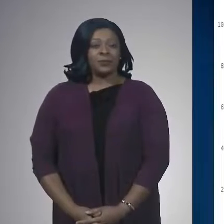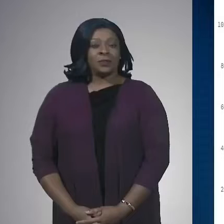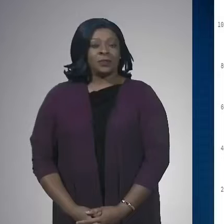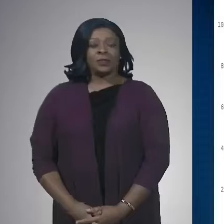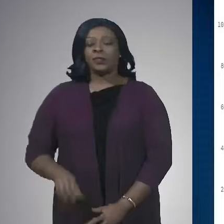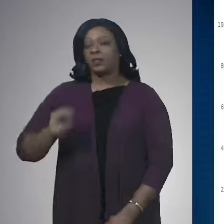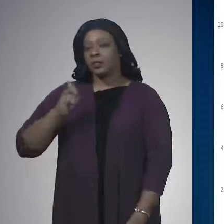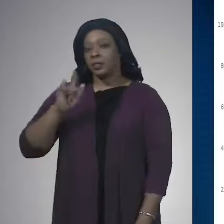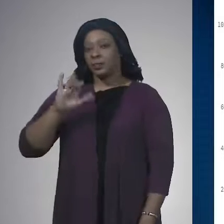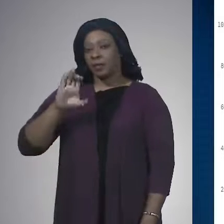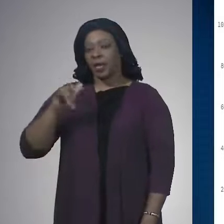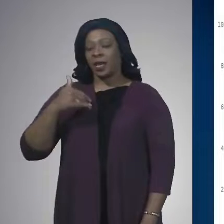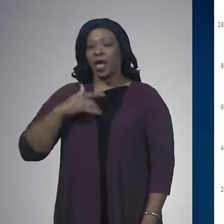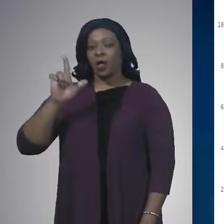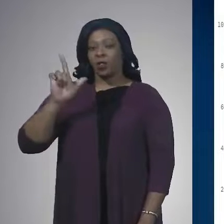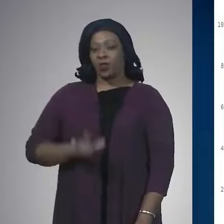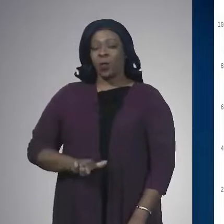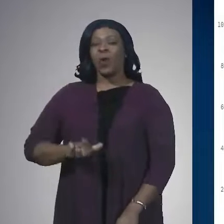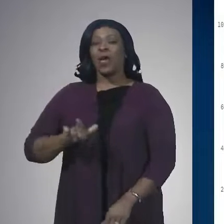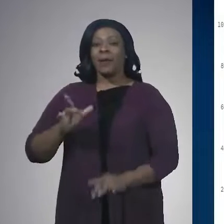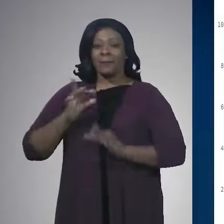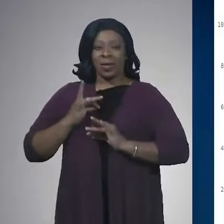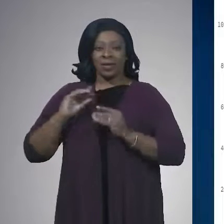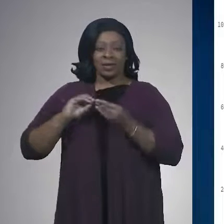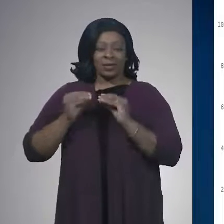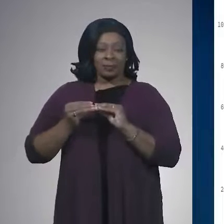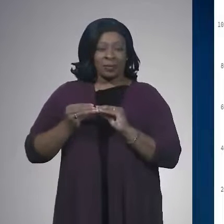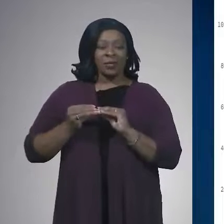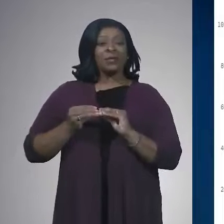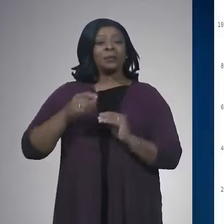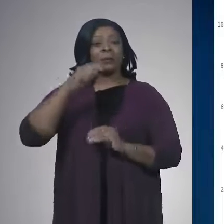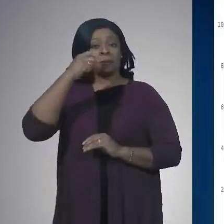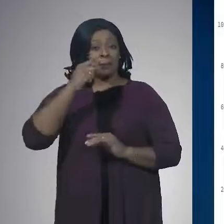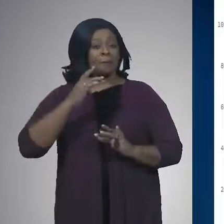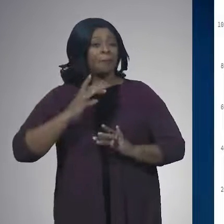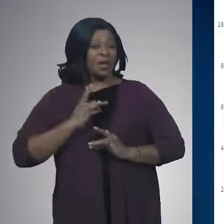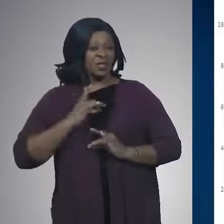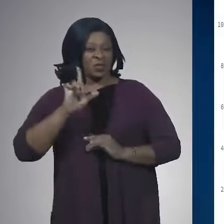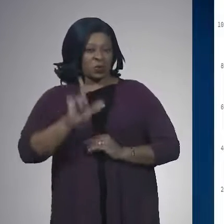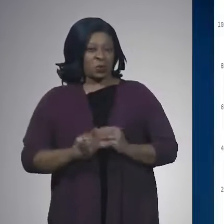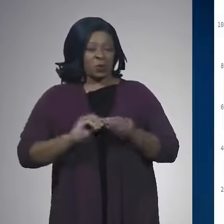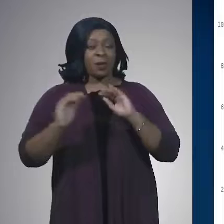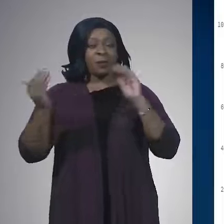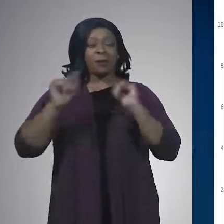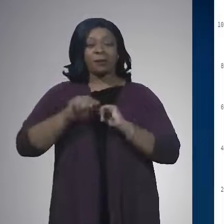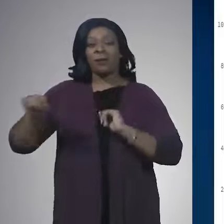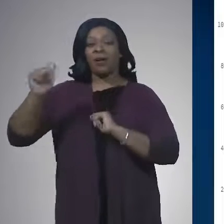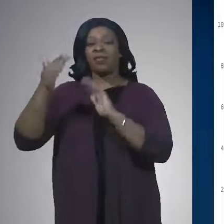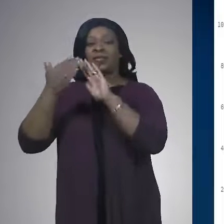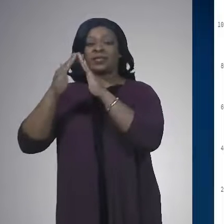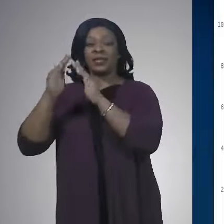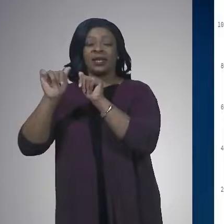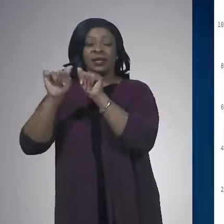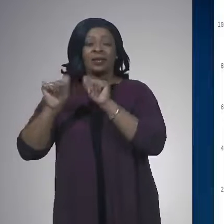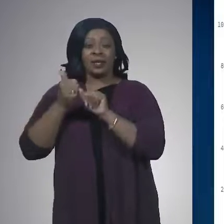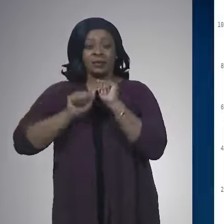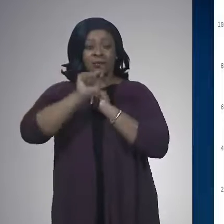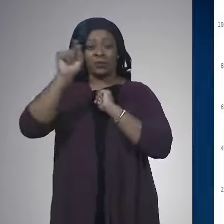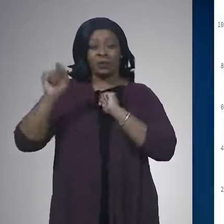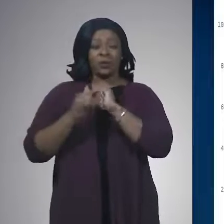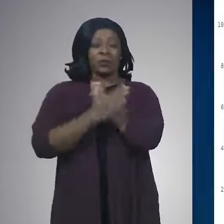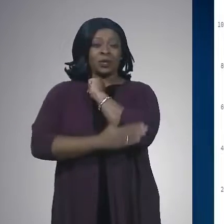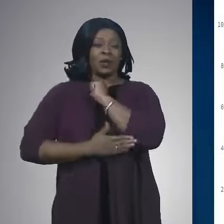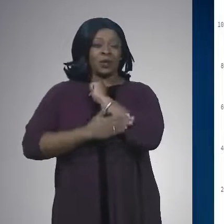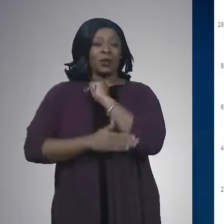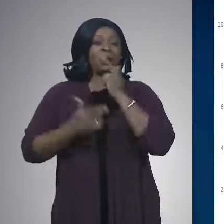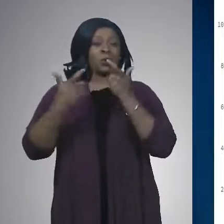Shelby County has lower active case rates and test positivity rates than those other metro areas, even though in each of those counties, a